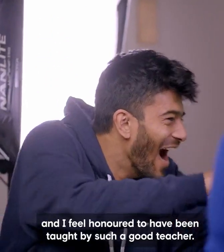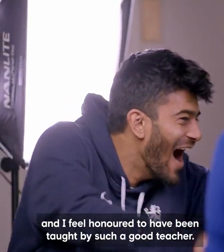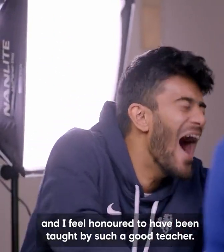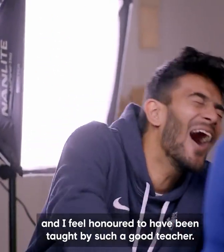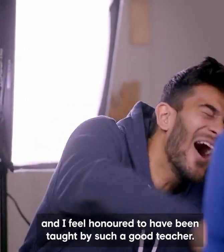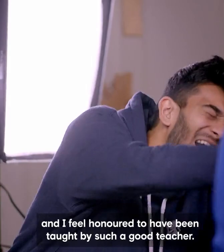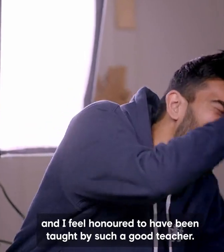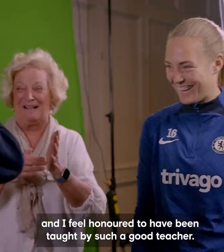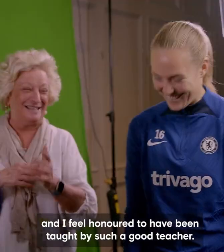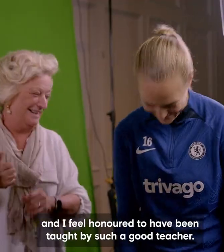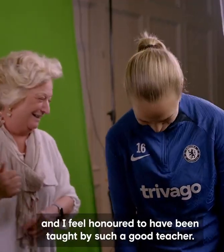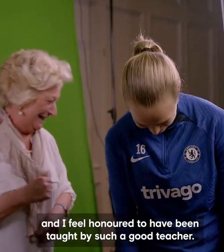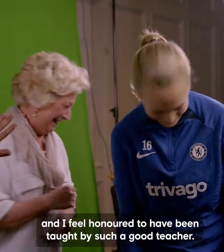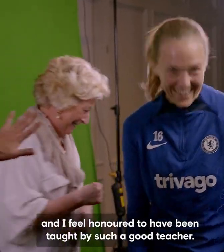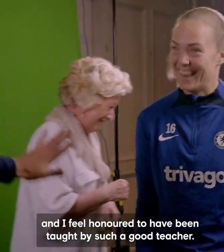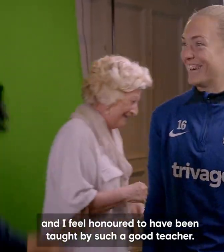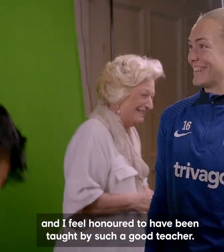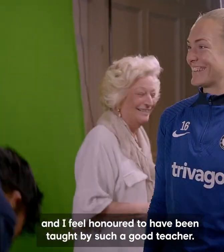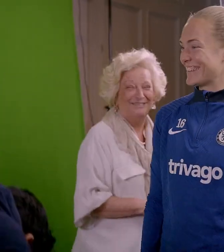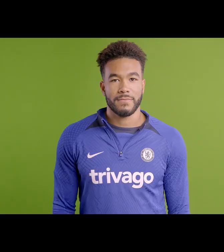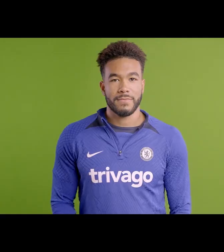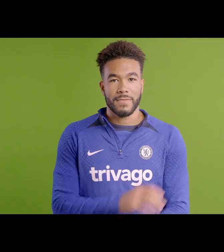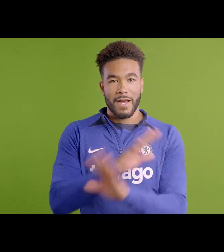to have been taught by such a good teacher.